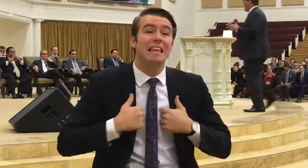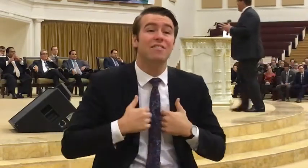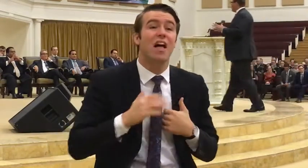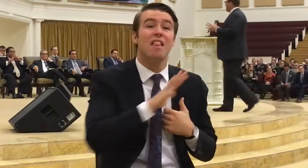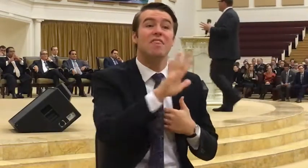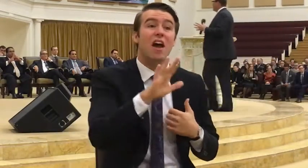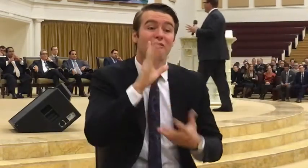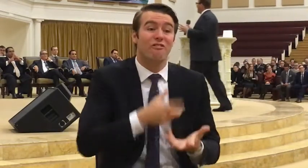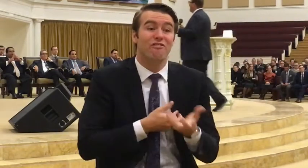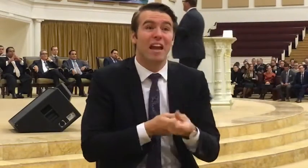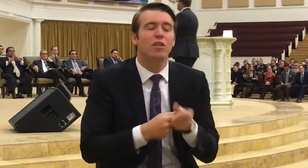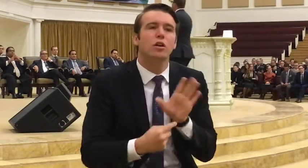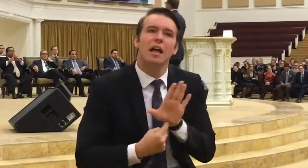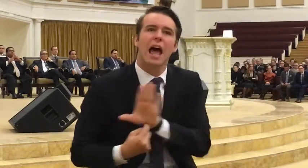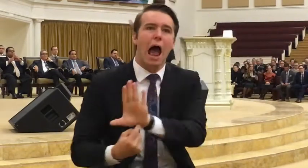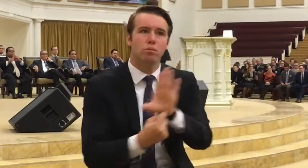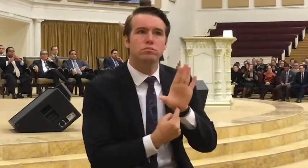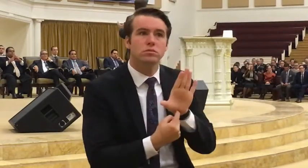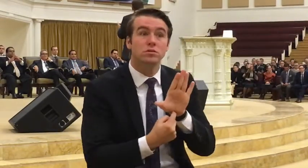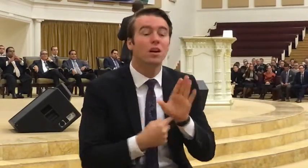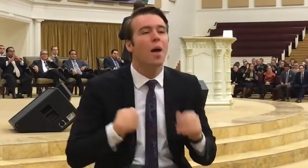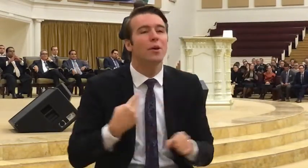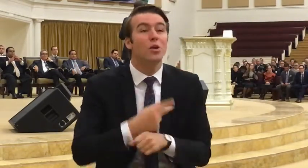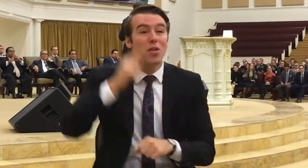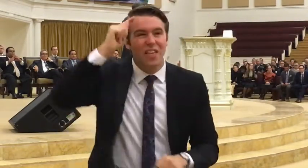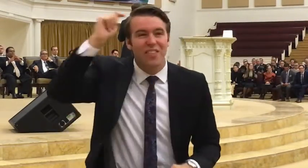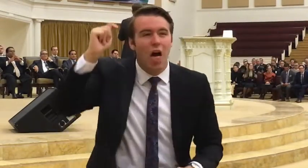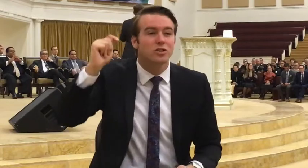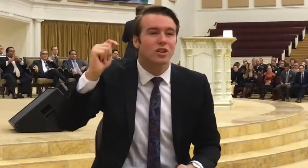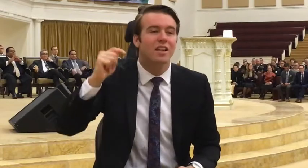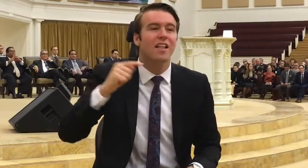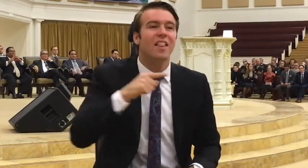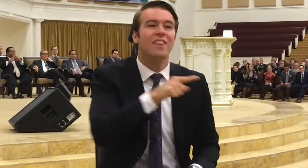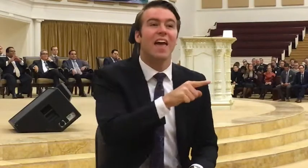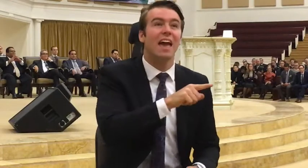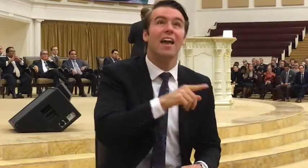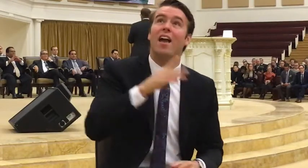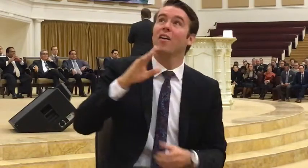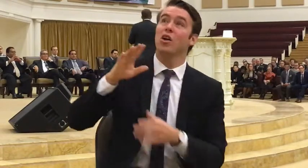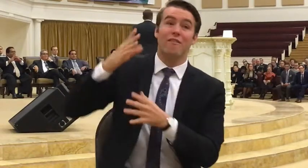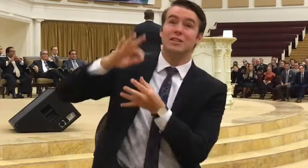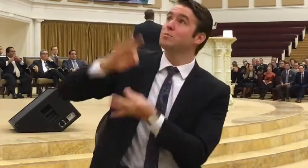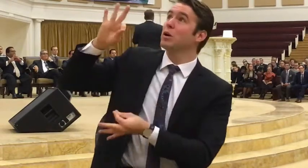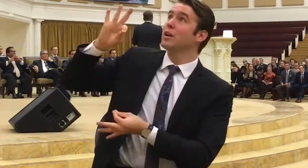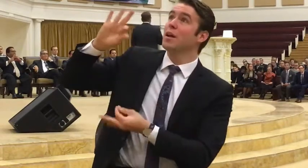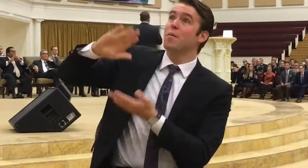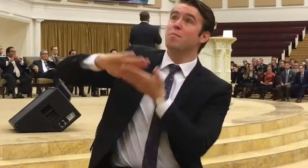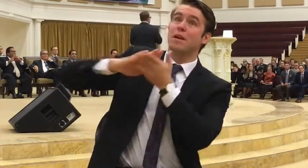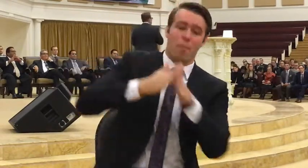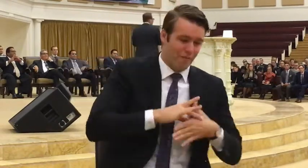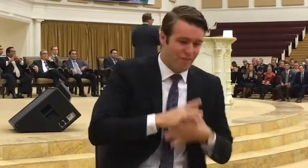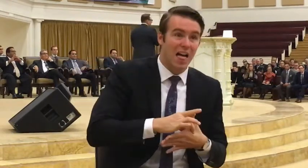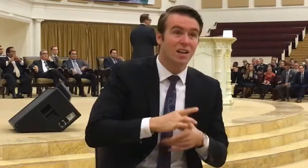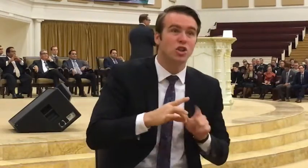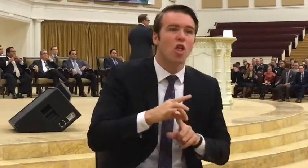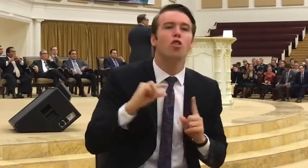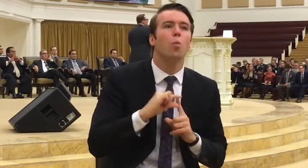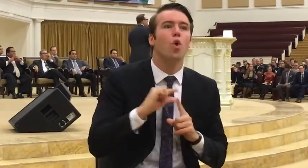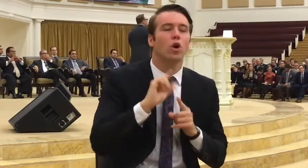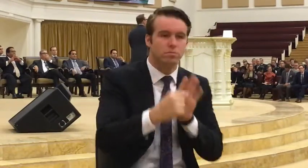faith out. Here's a theological term. They incarnate the word they received on